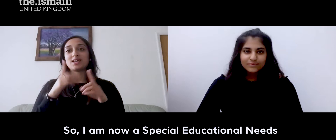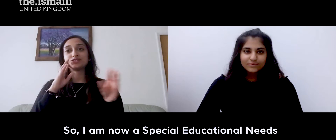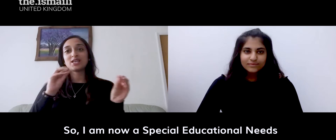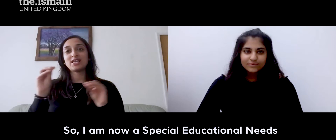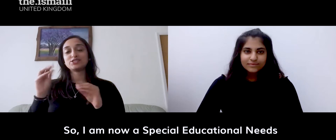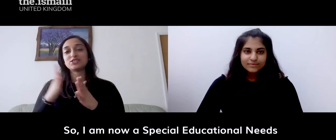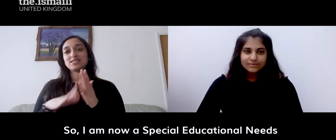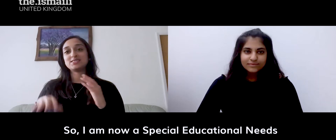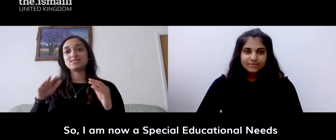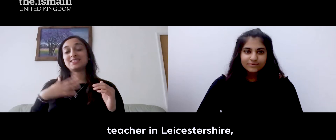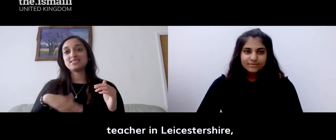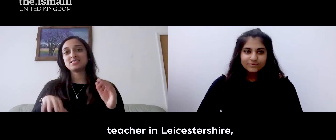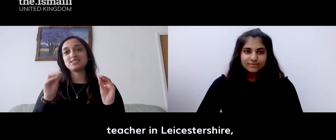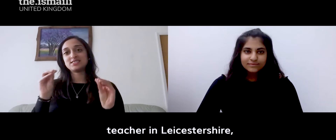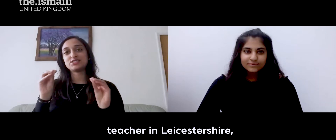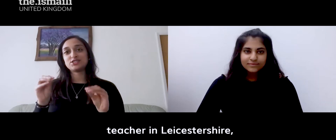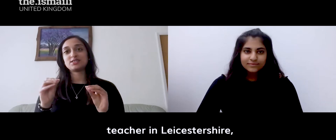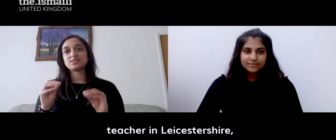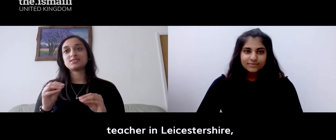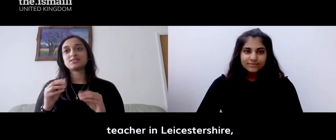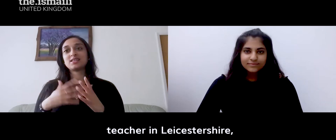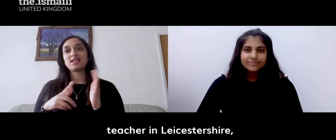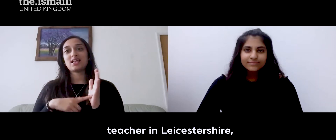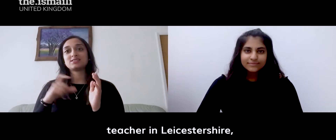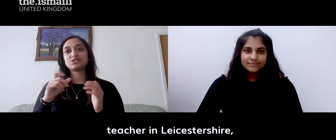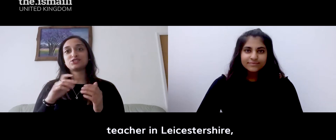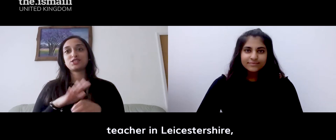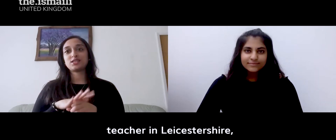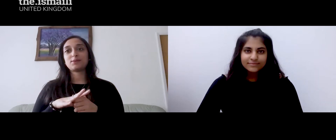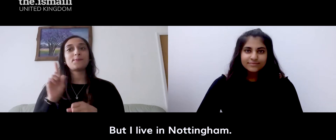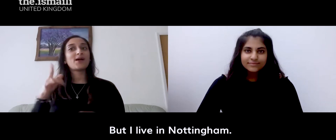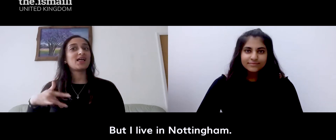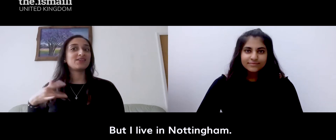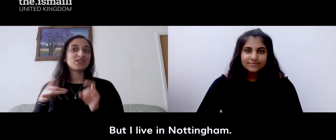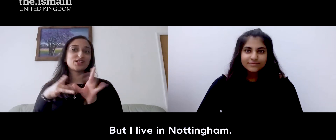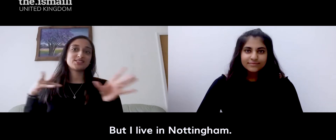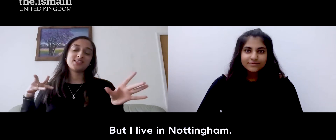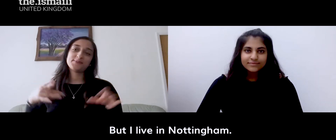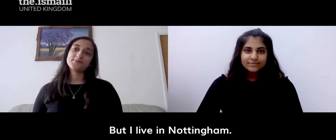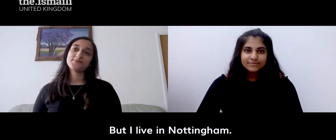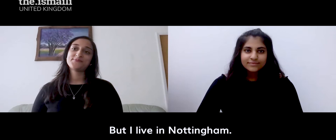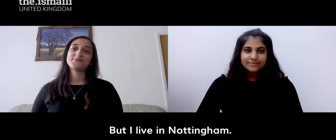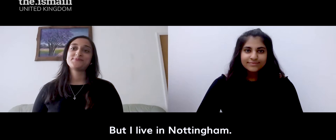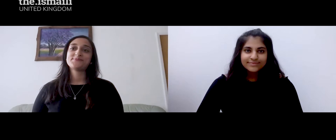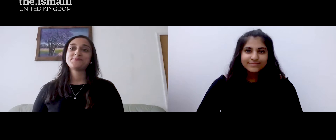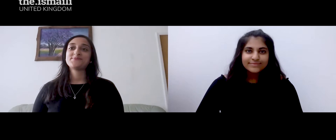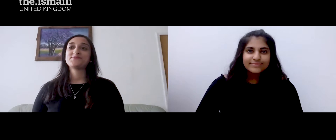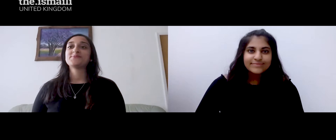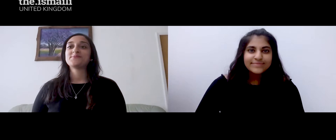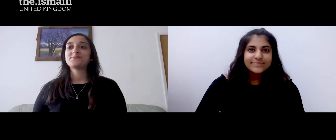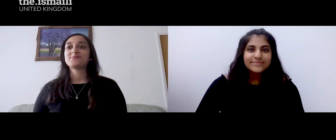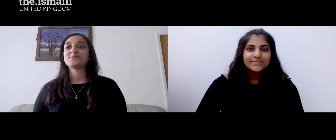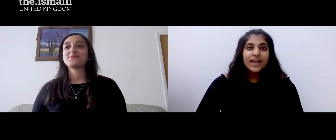special educating new teacher in Latvia, but I live in Latvia.